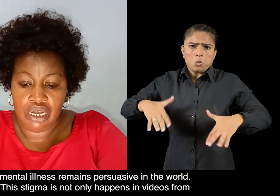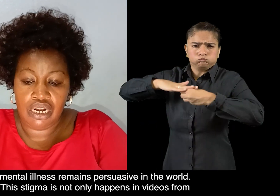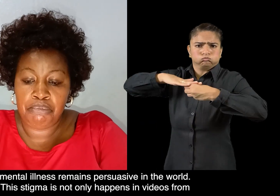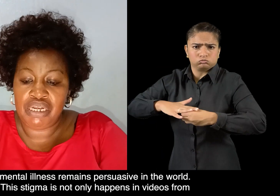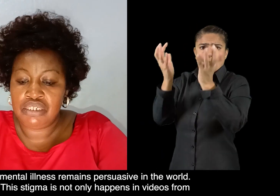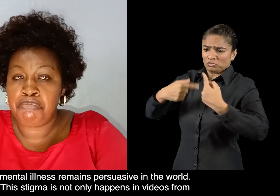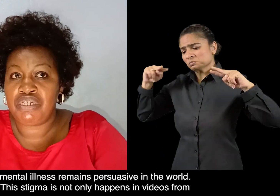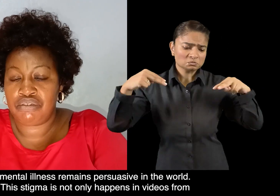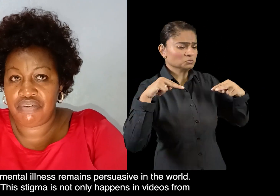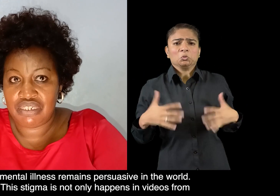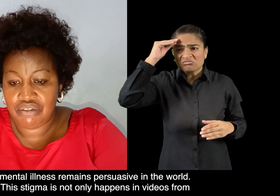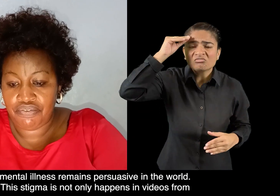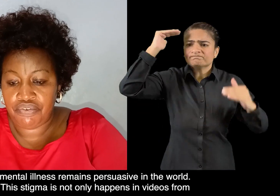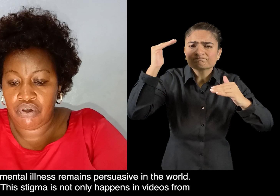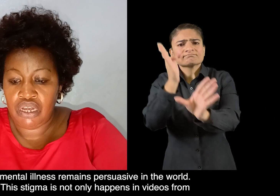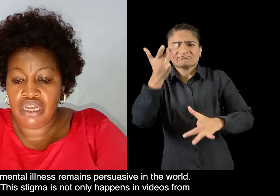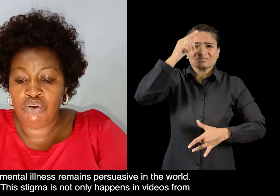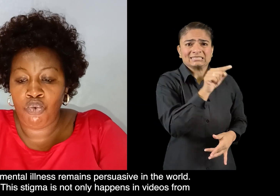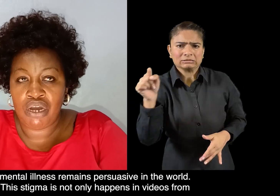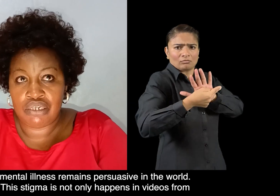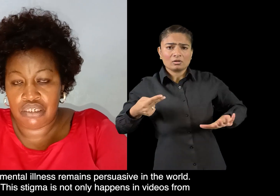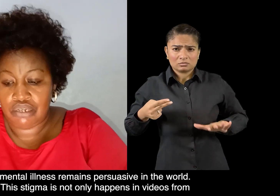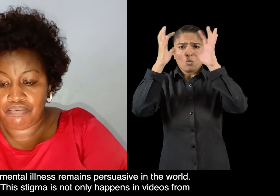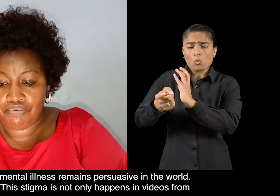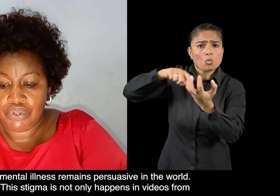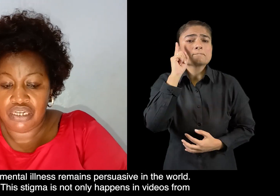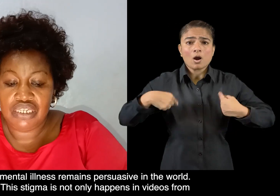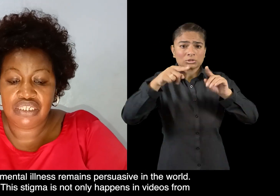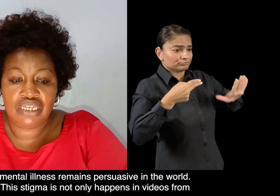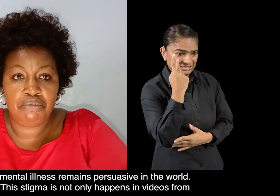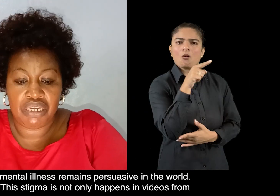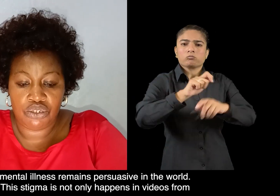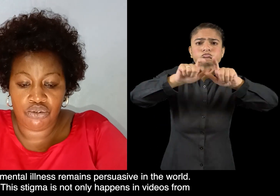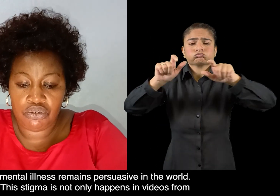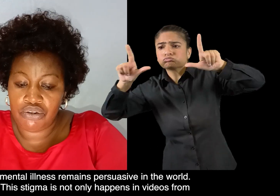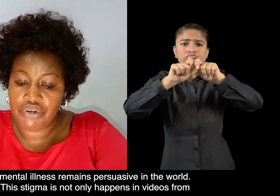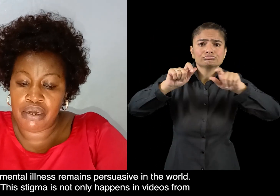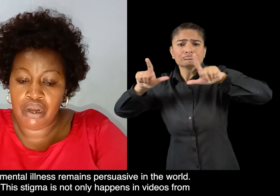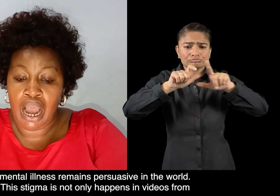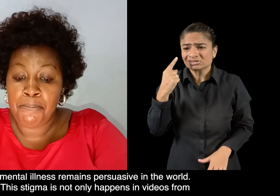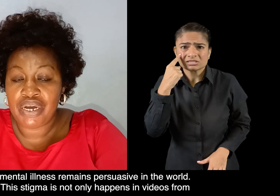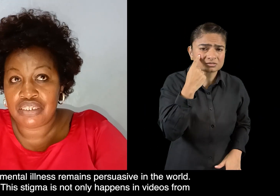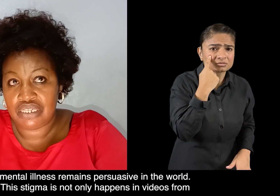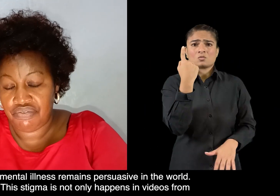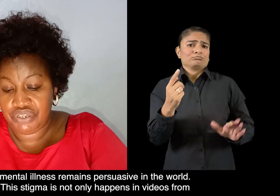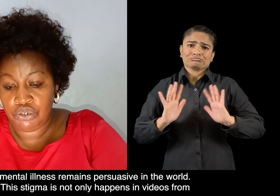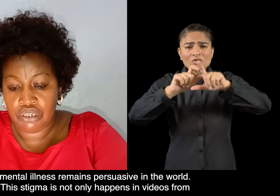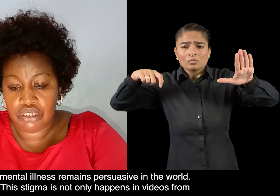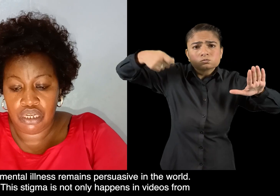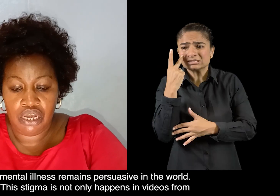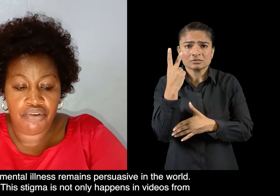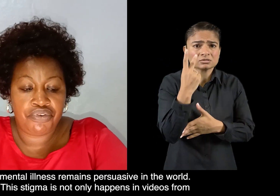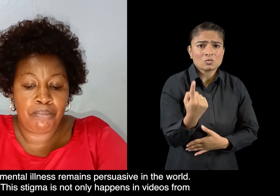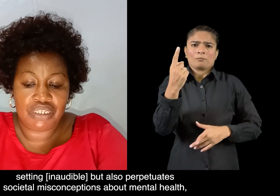illness remains pervasive in the world. This stigma is not only hampers